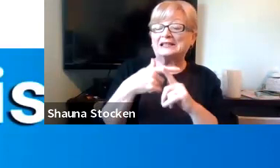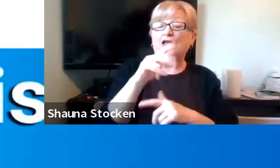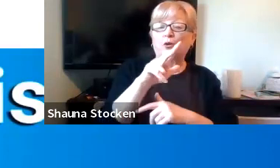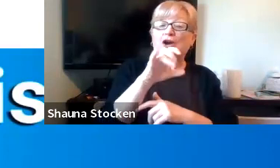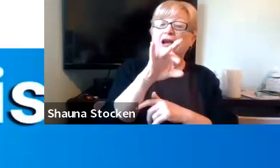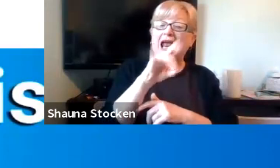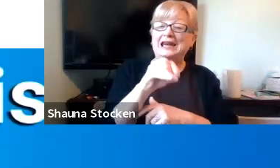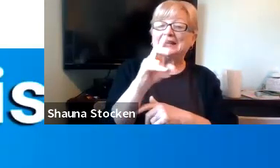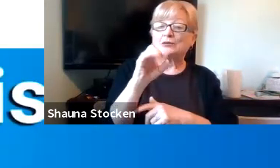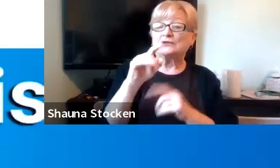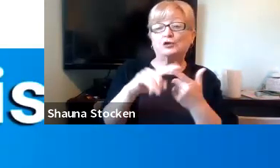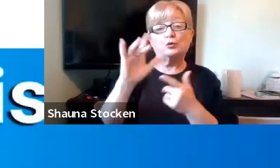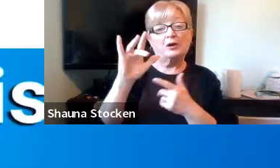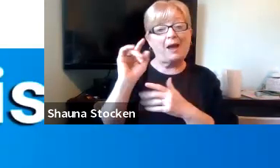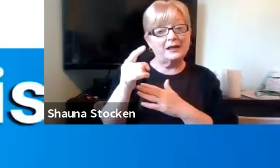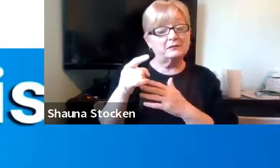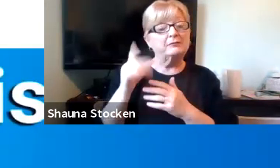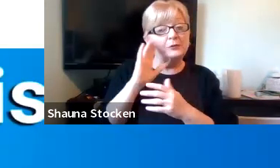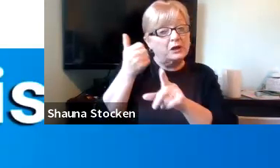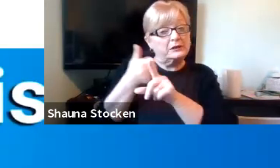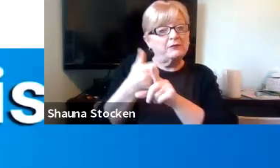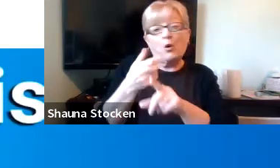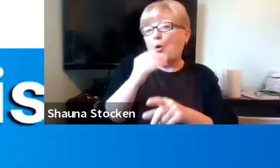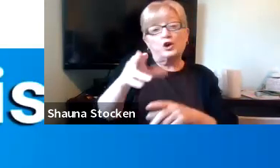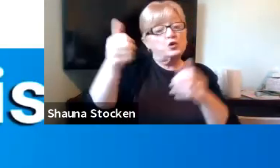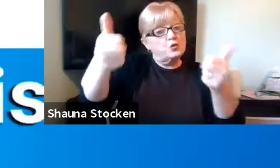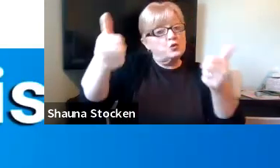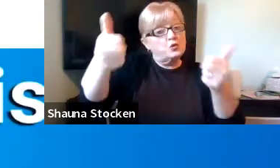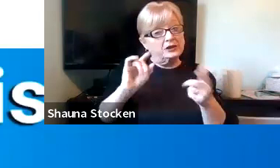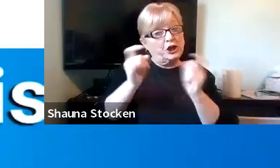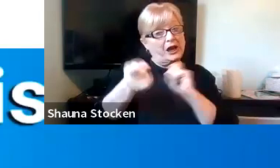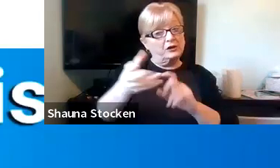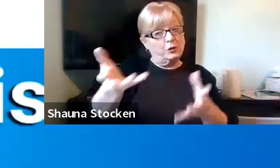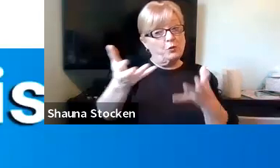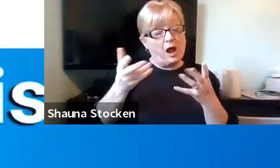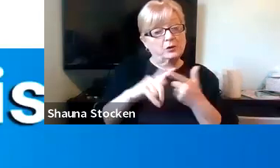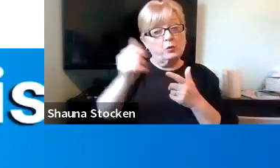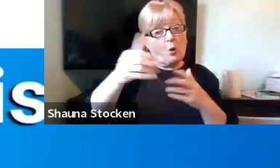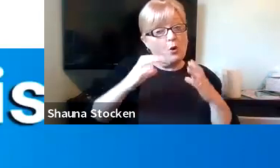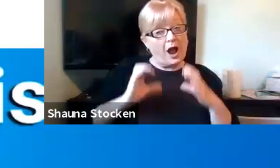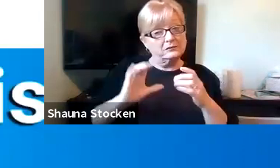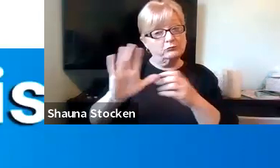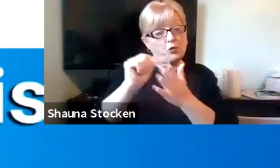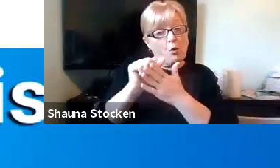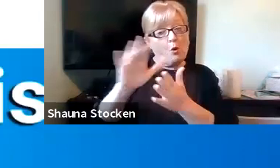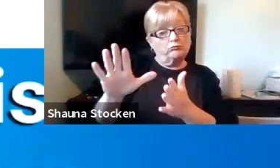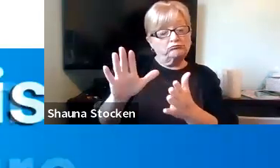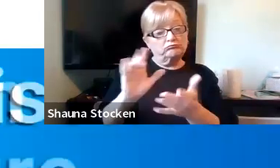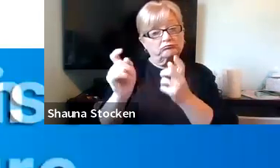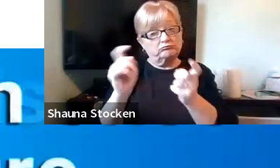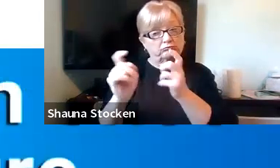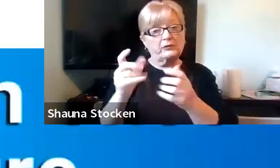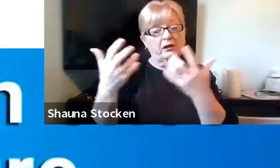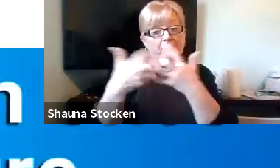25 minutes. But you can customize your own default temperature and default time for each of the cooking functions. We'll do that now for the air